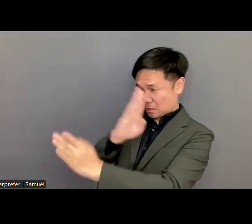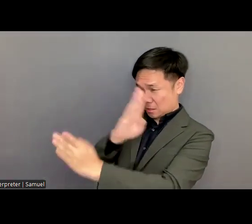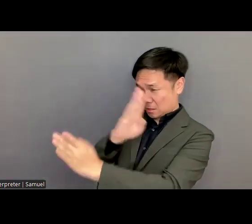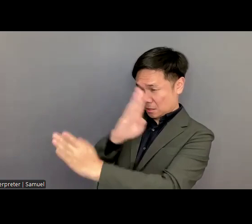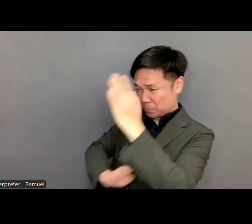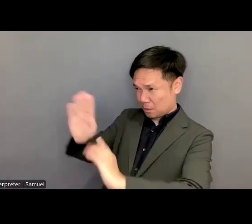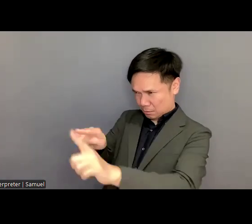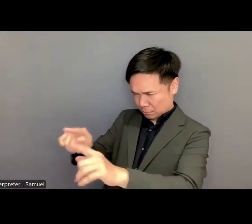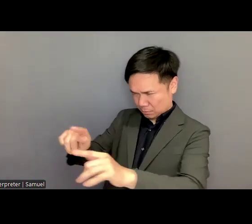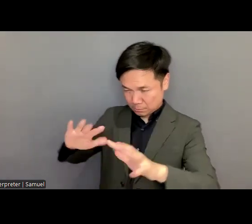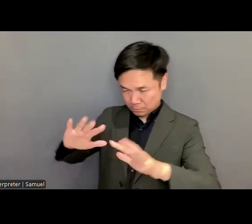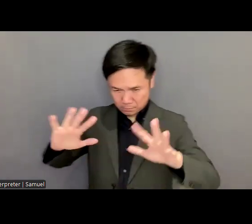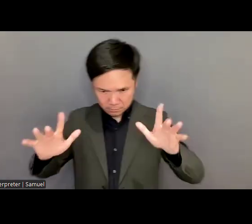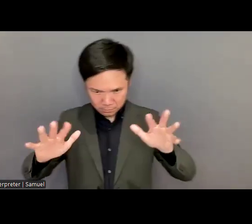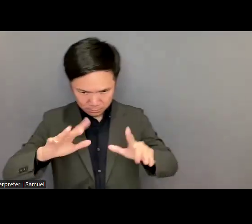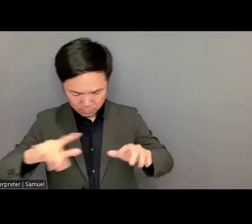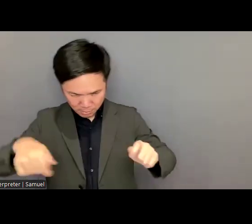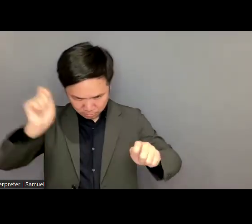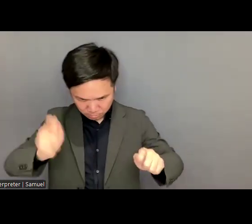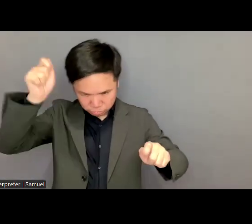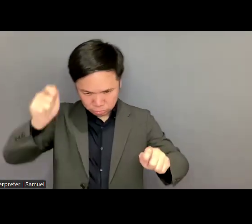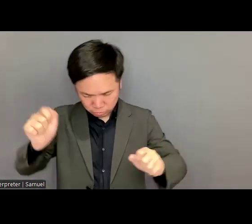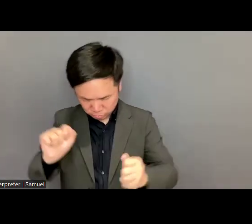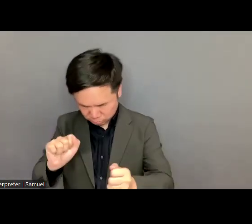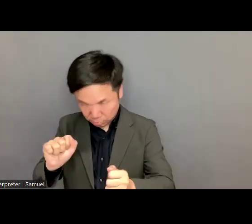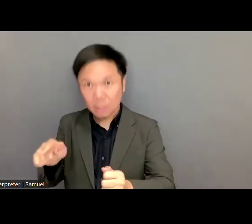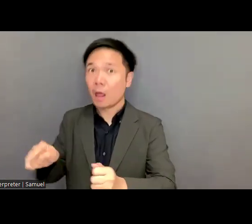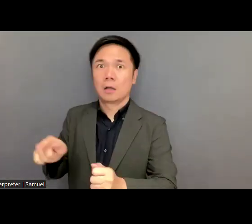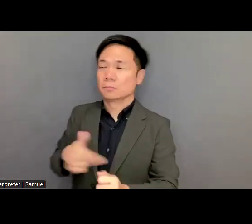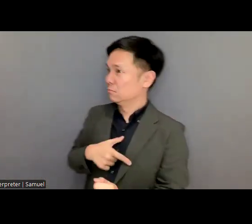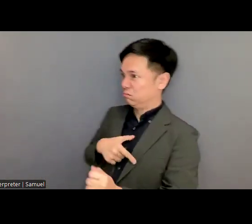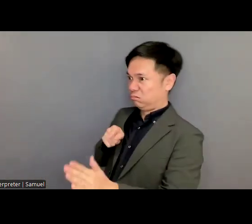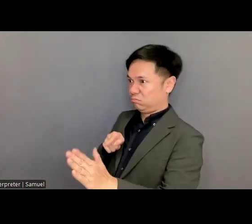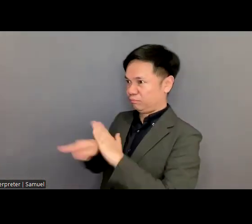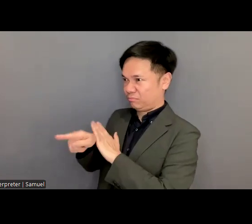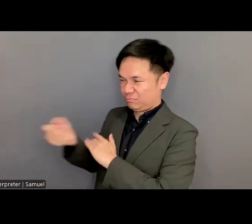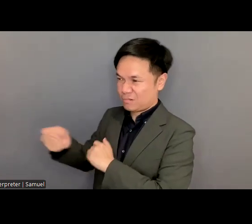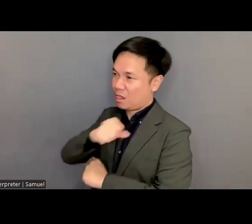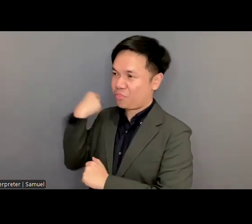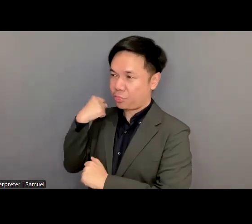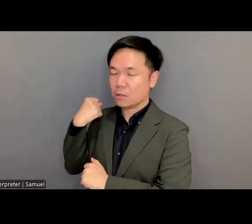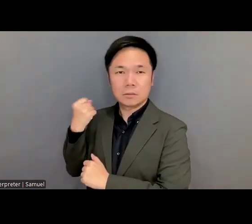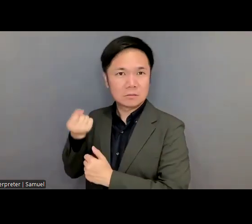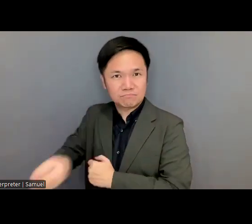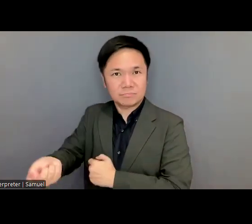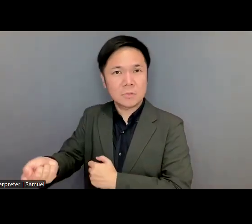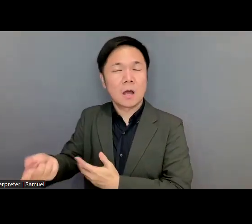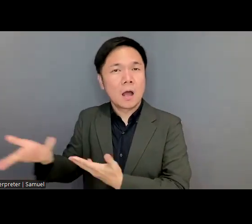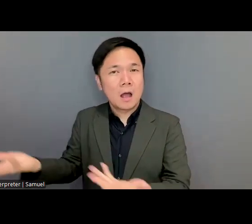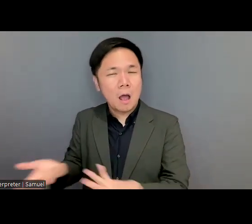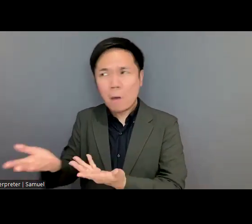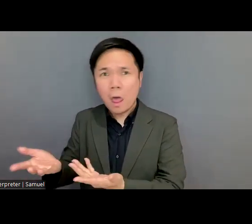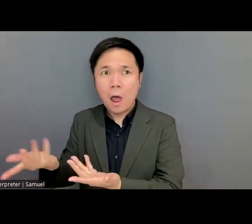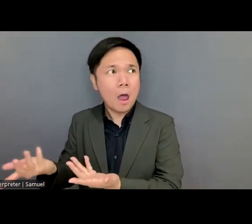sorcery. And so they are being killed, but this is not actually being reported. And that